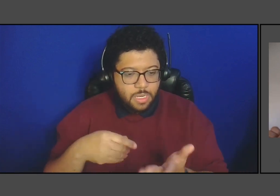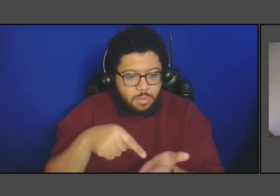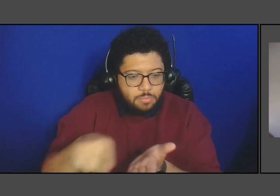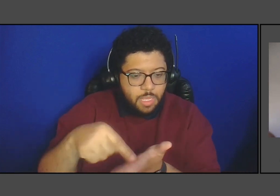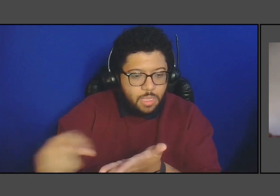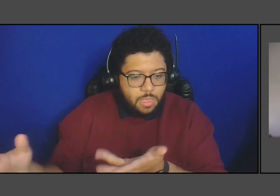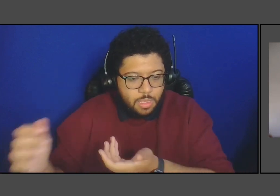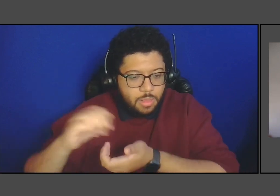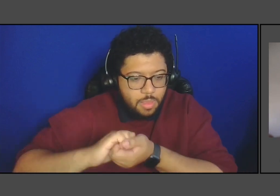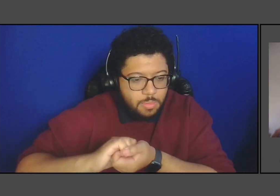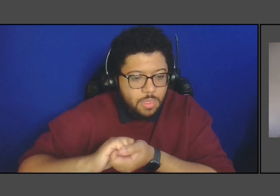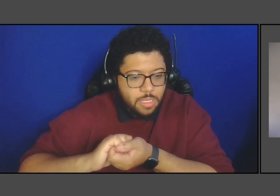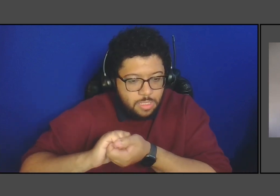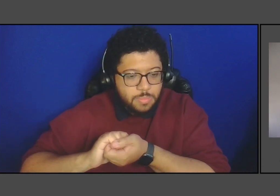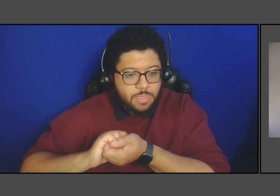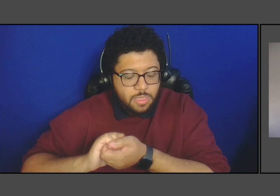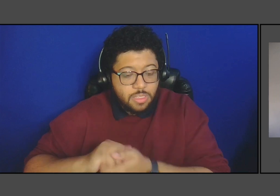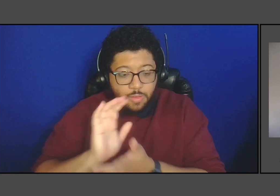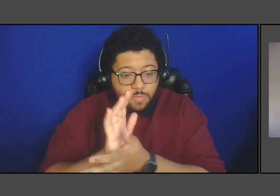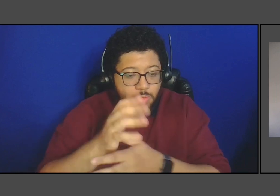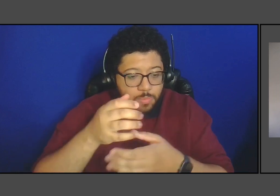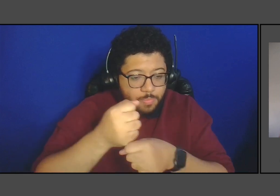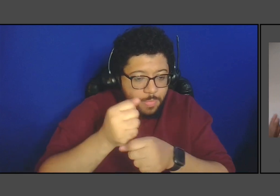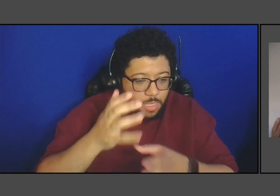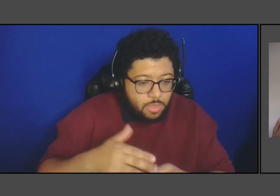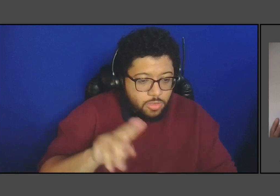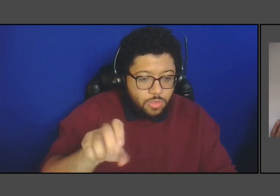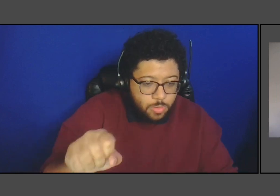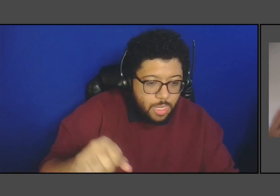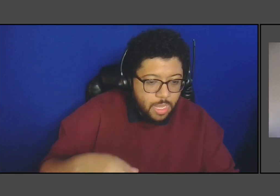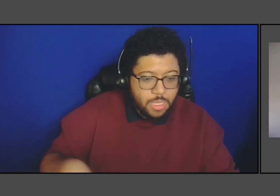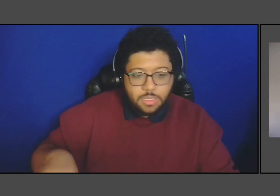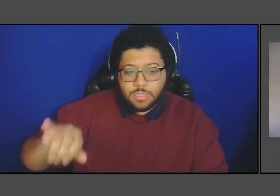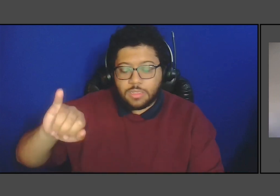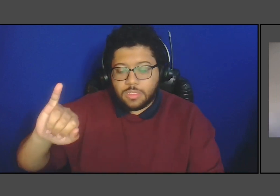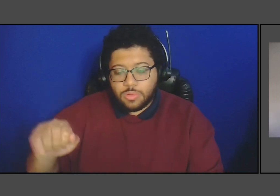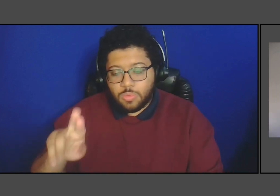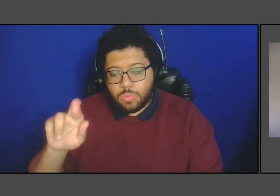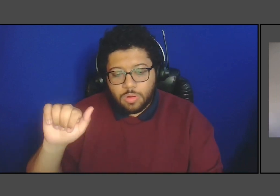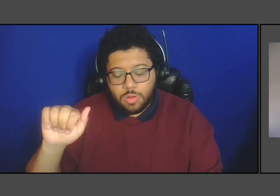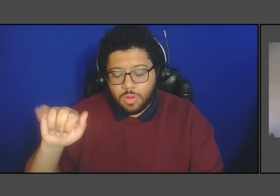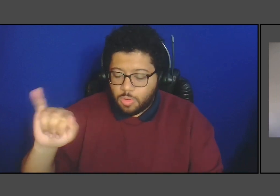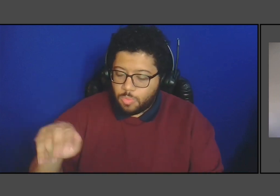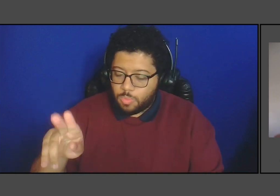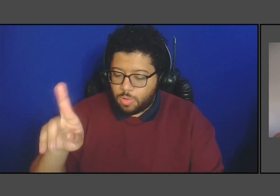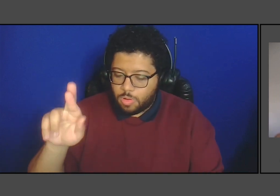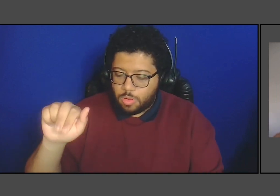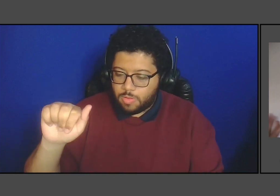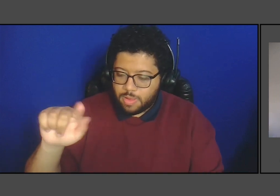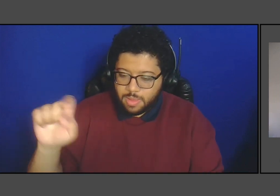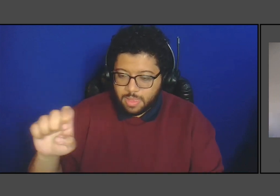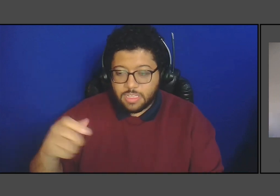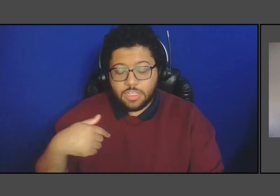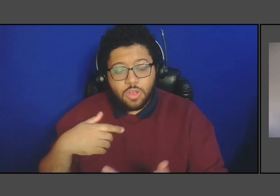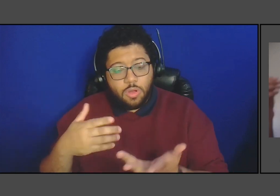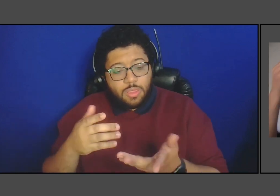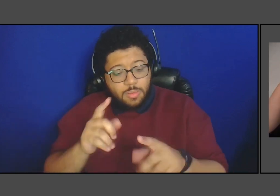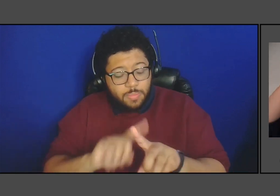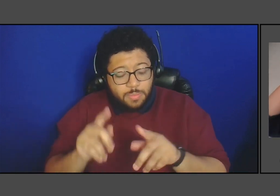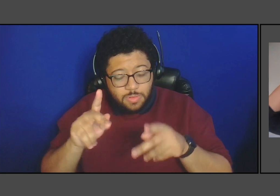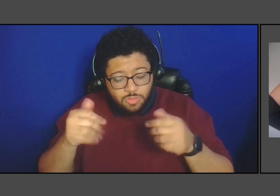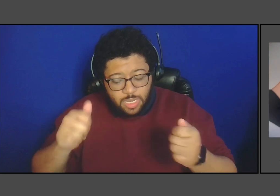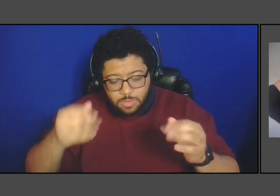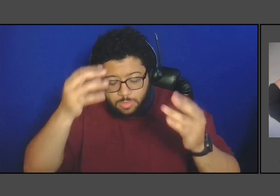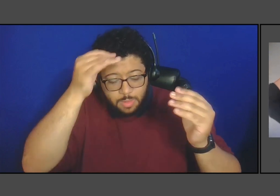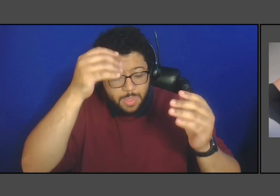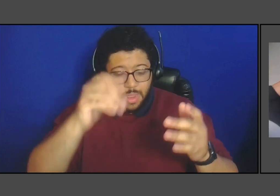are these attempts to bridge cultures, to think about something beyond the wall. There are organizations